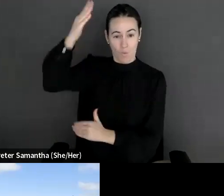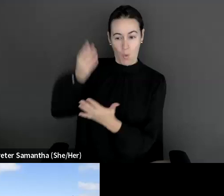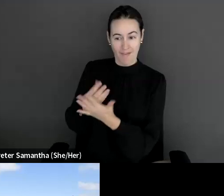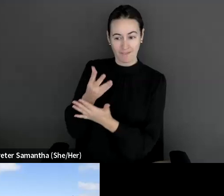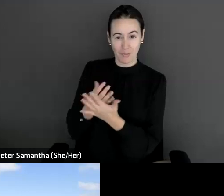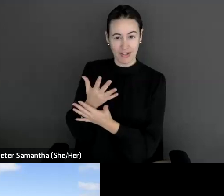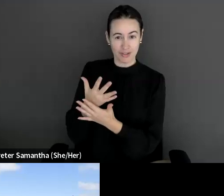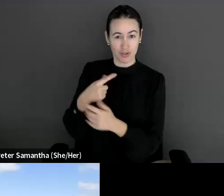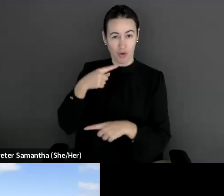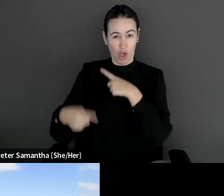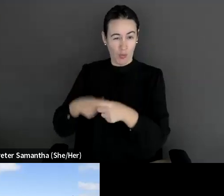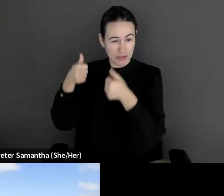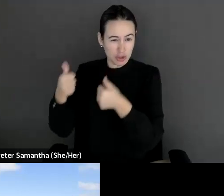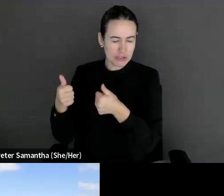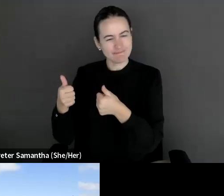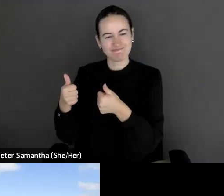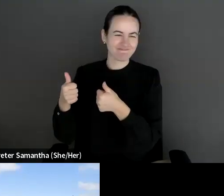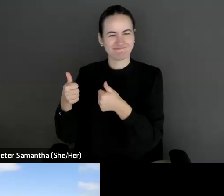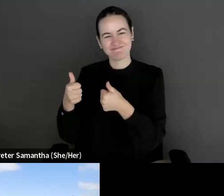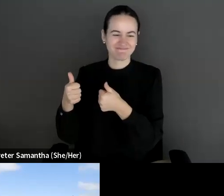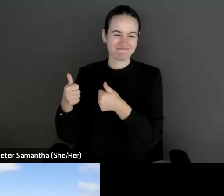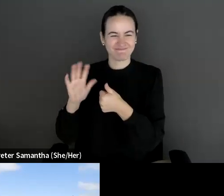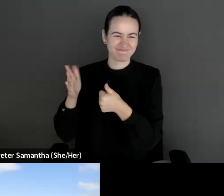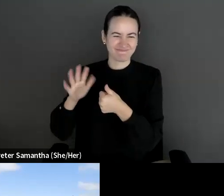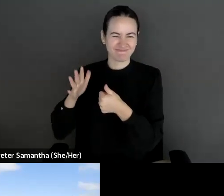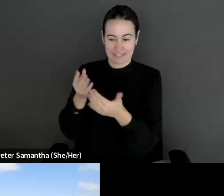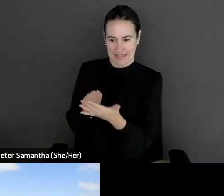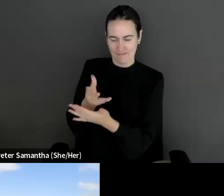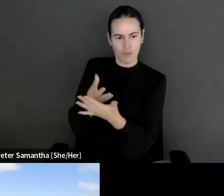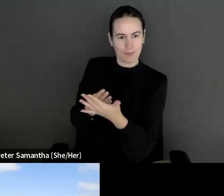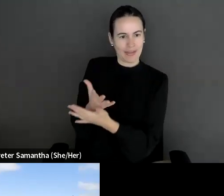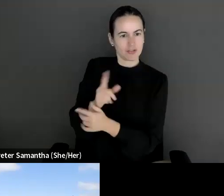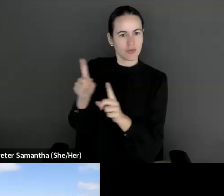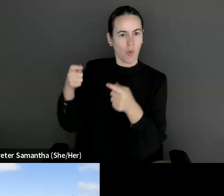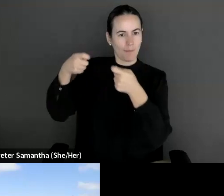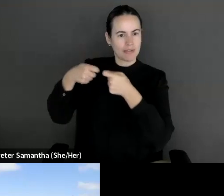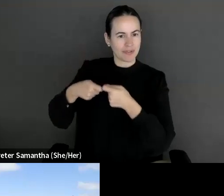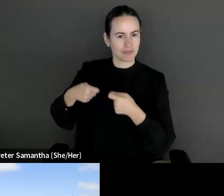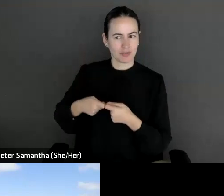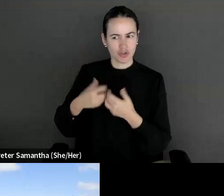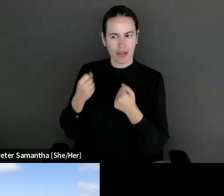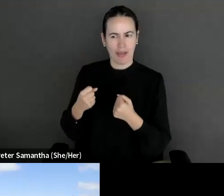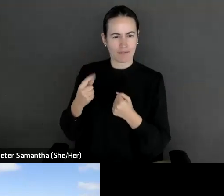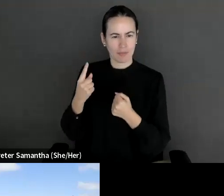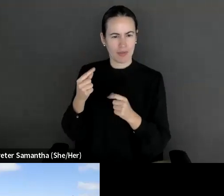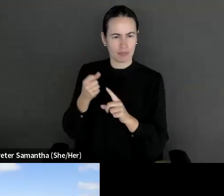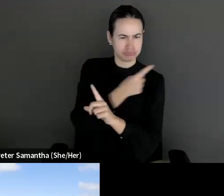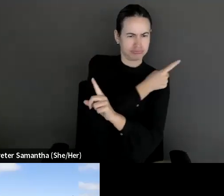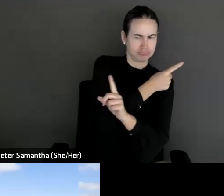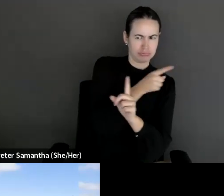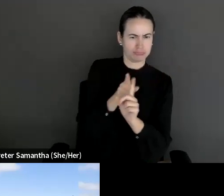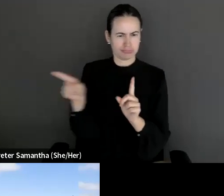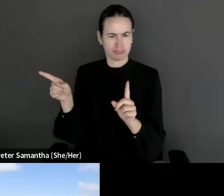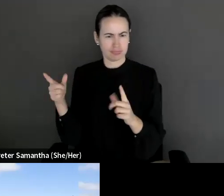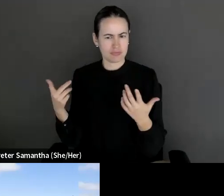I see it, because I think some of this information is at odds with each other. So if you're developing a